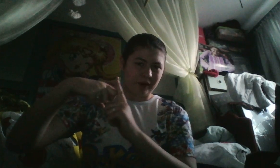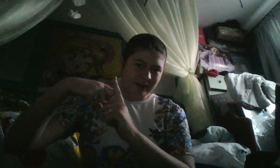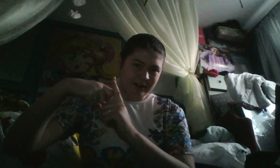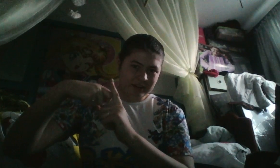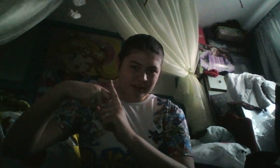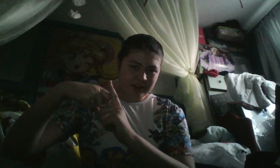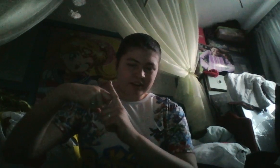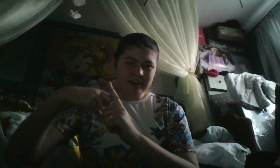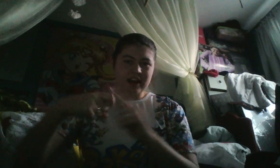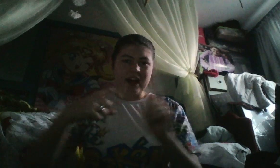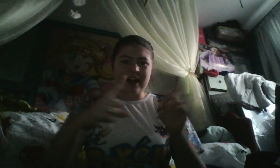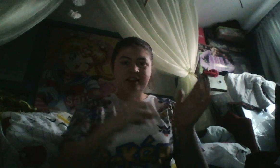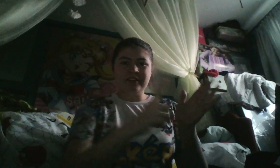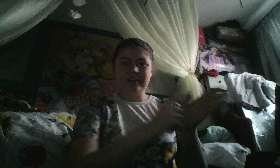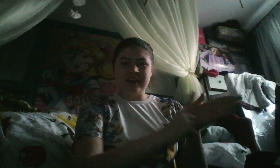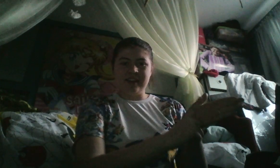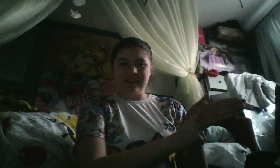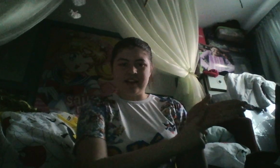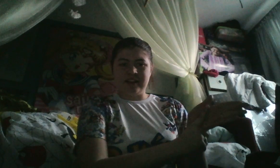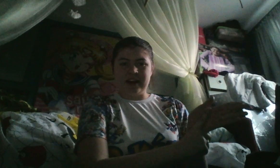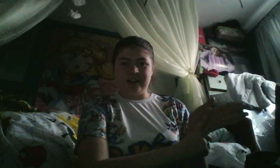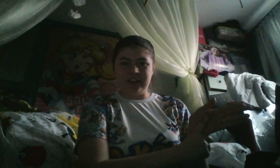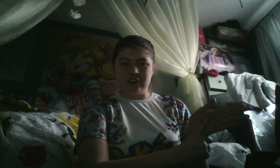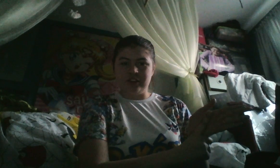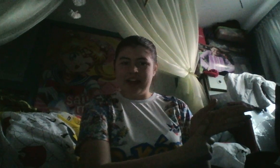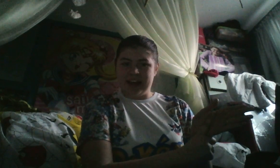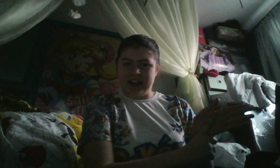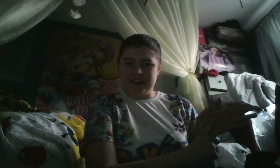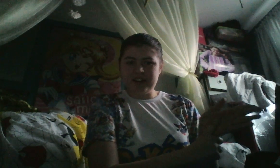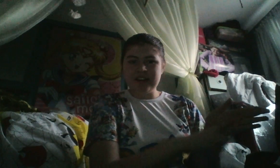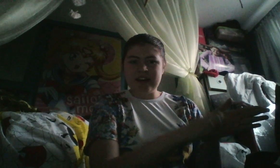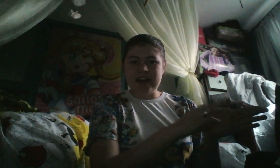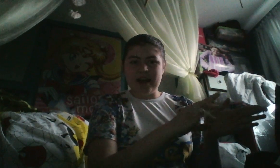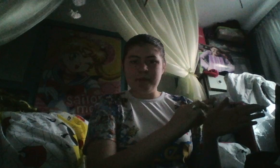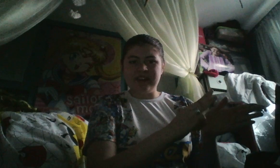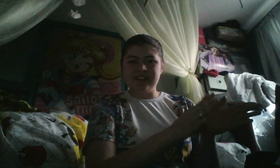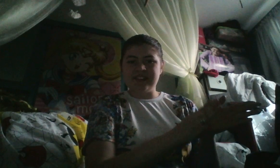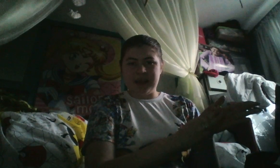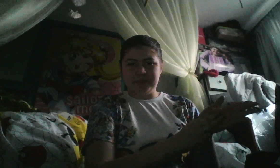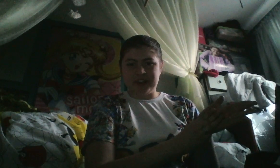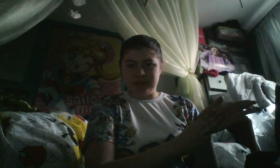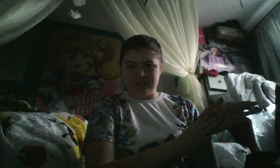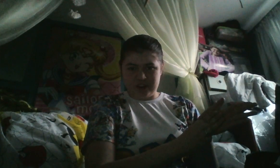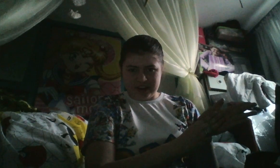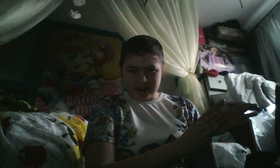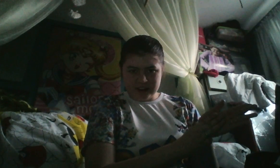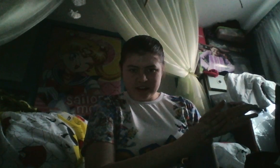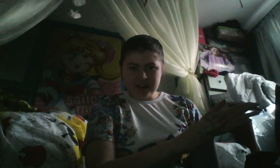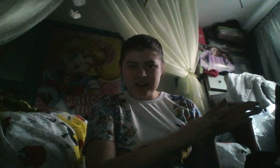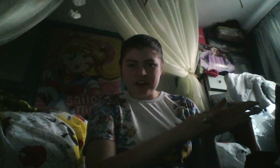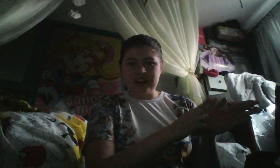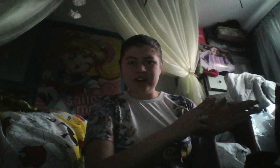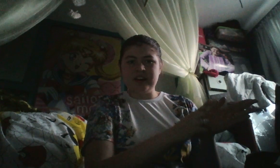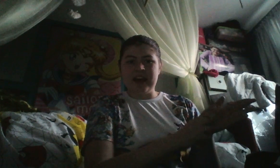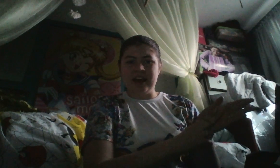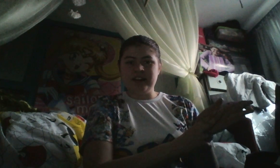one. L is a finger on the hand. M is the same times 3. And N,